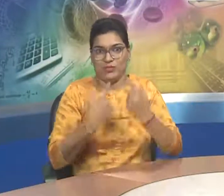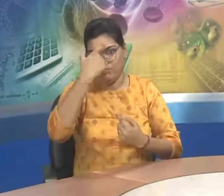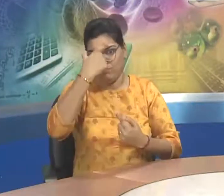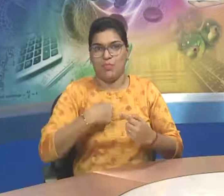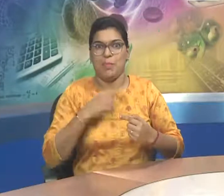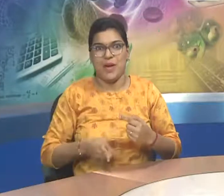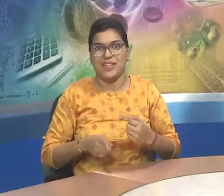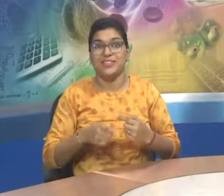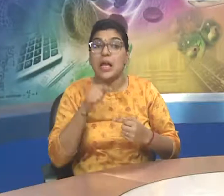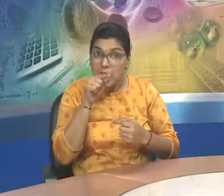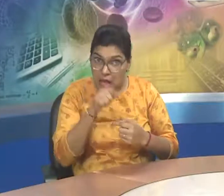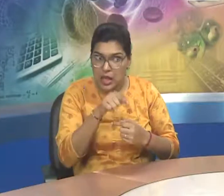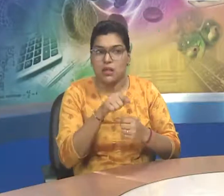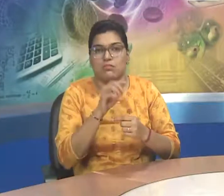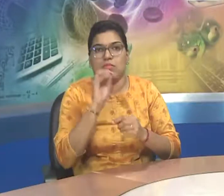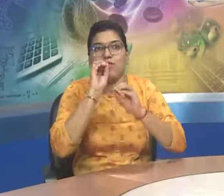according to the